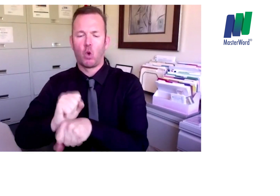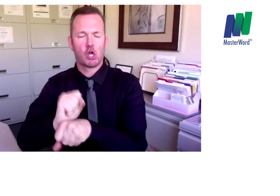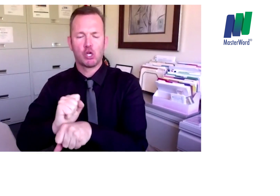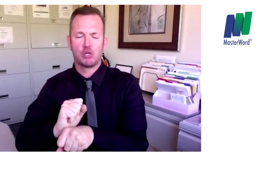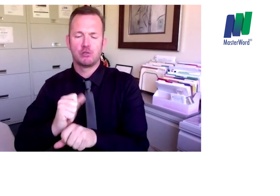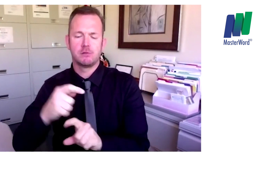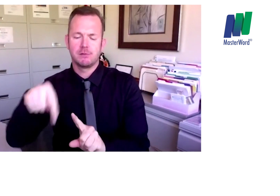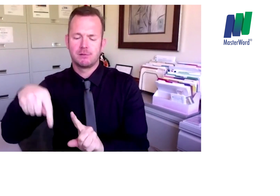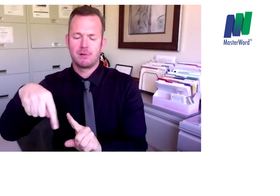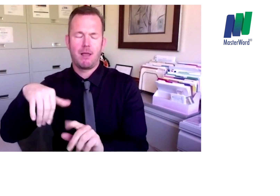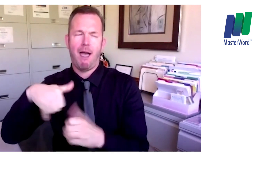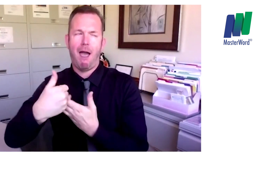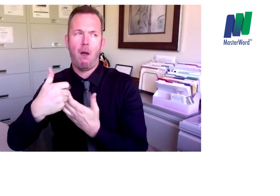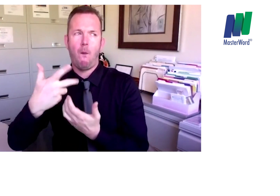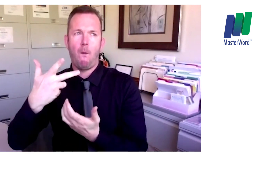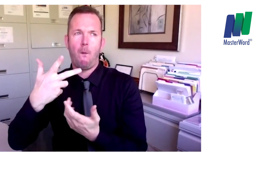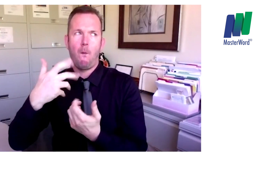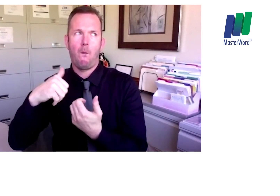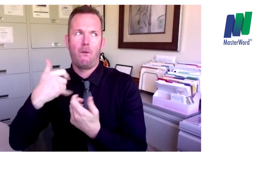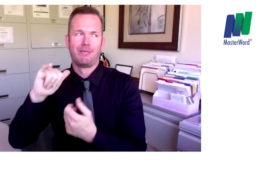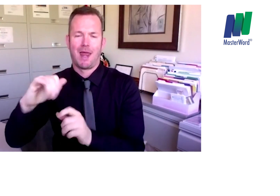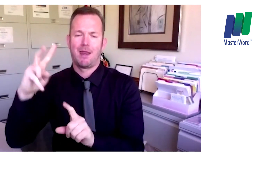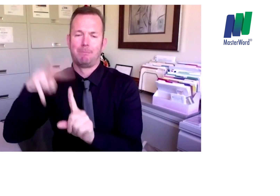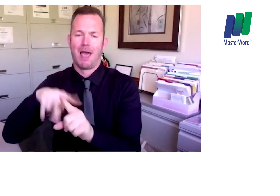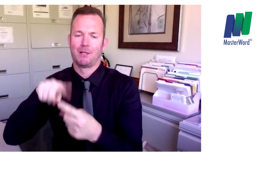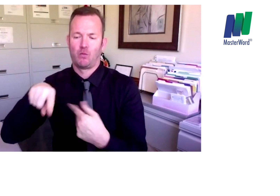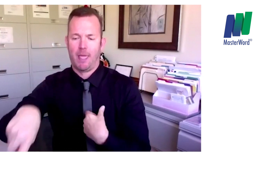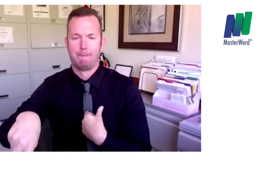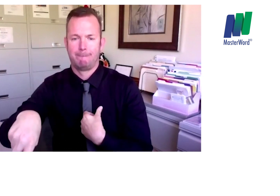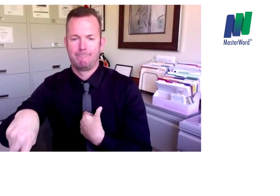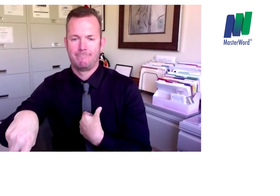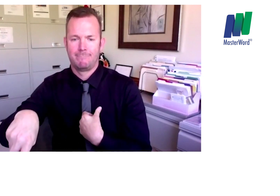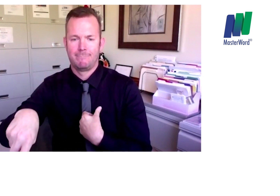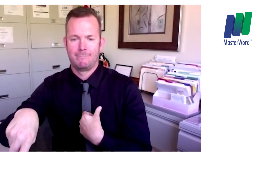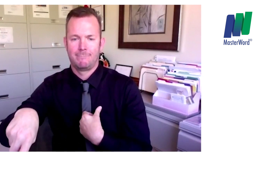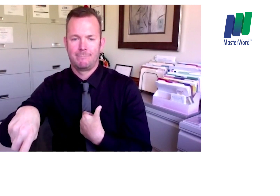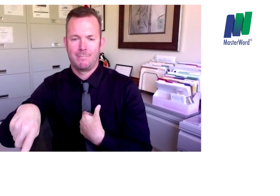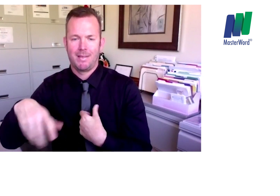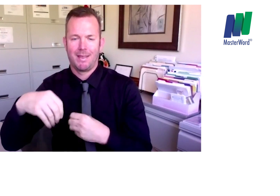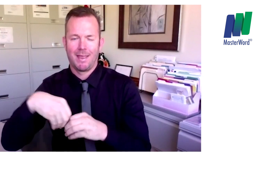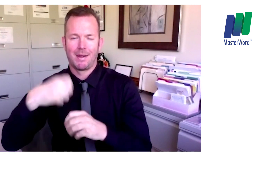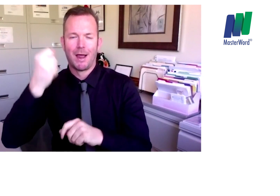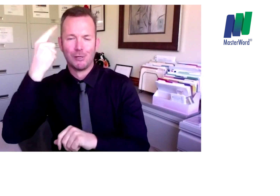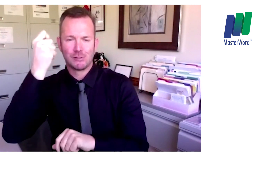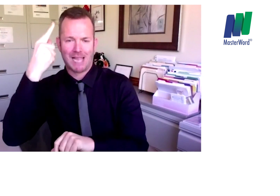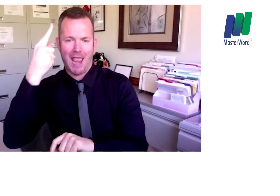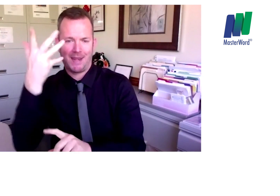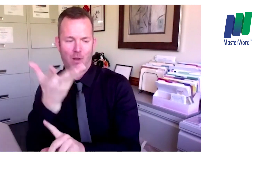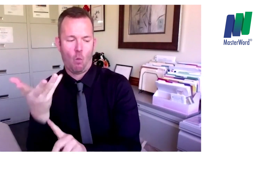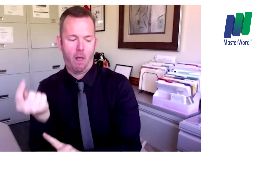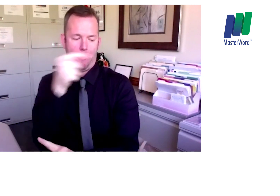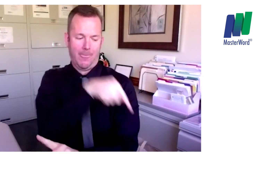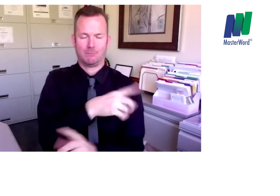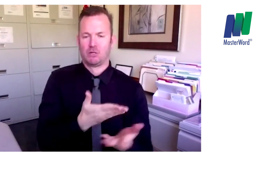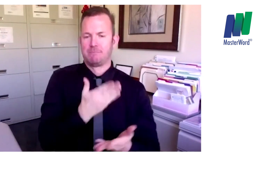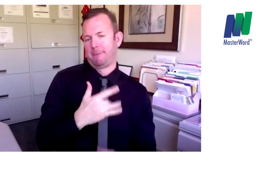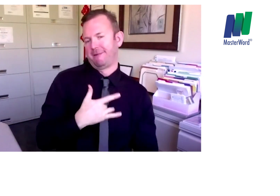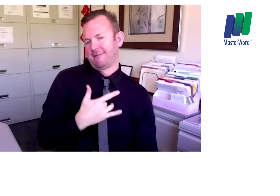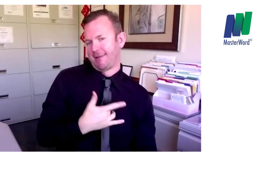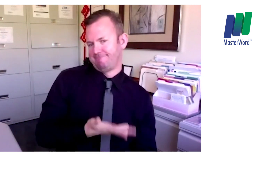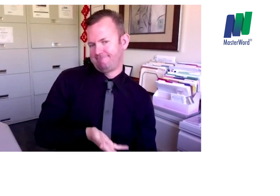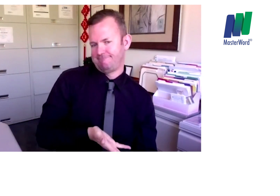have this trigger situation. Or if I'm in a work environment, how can I communicate this and